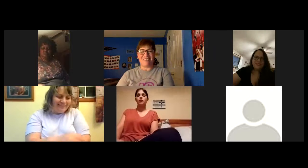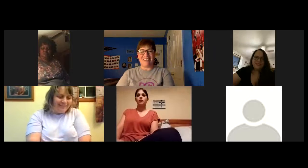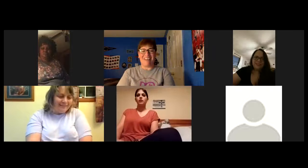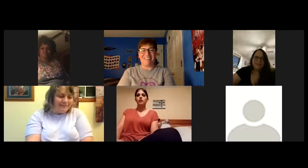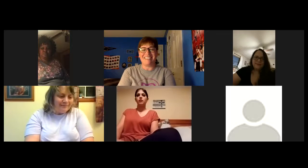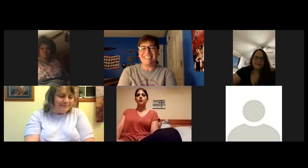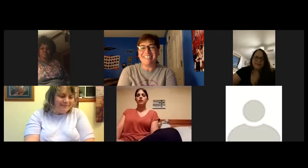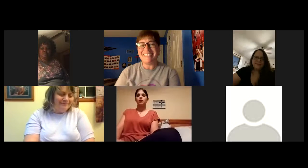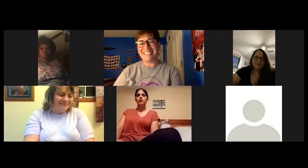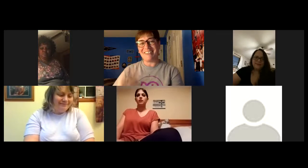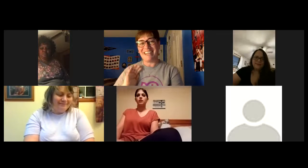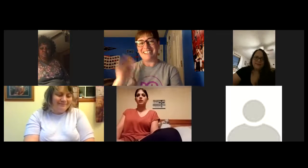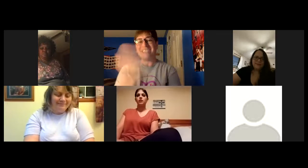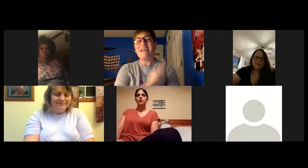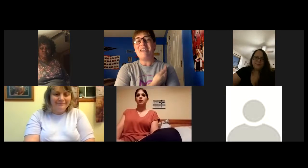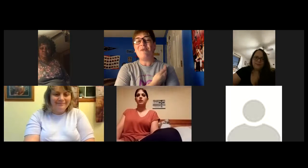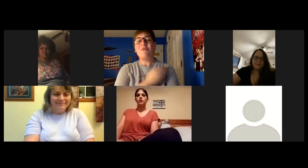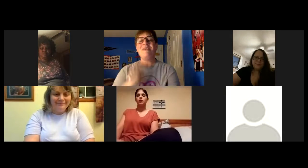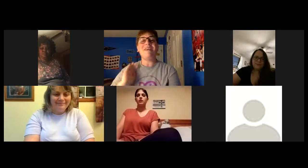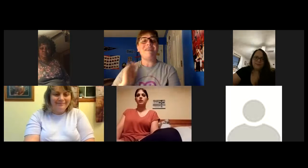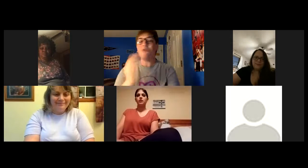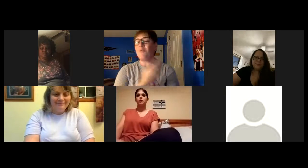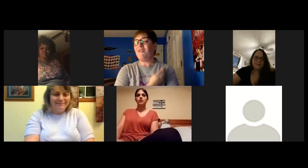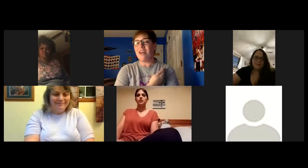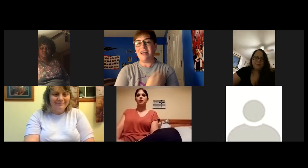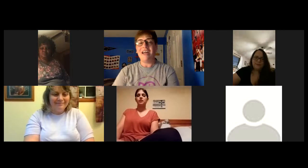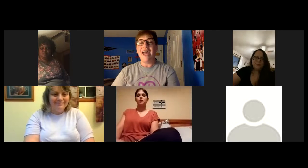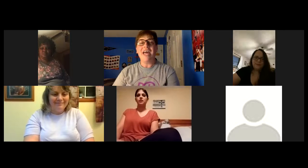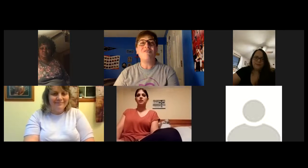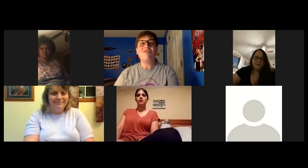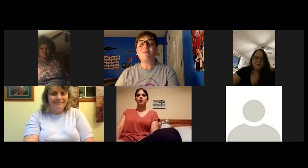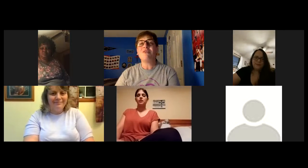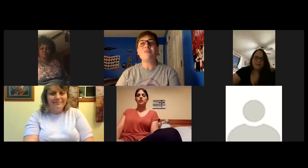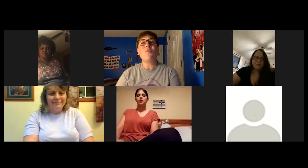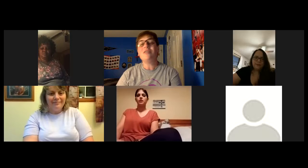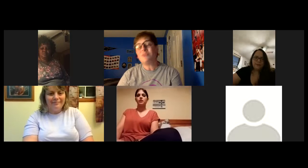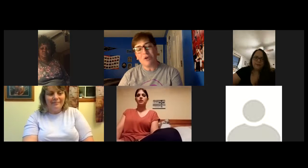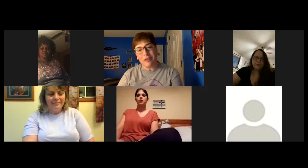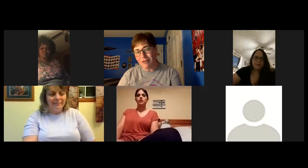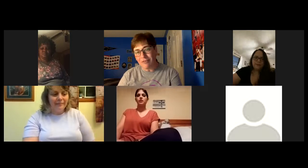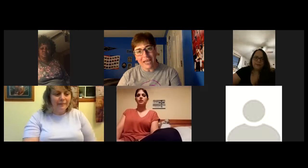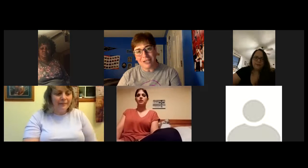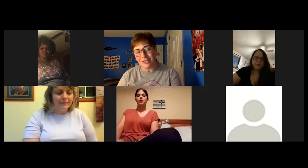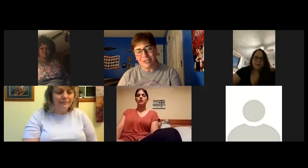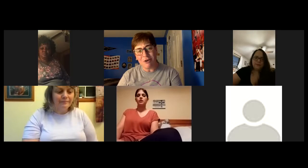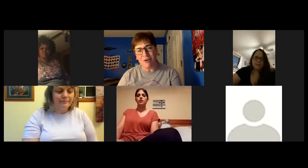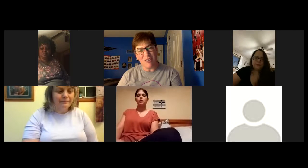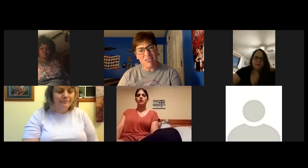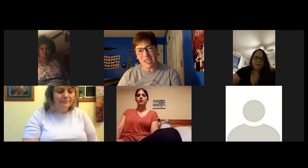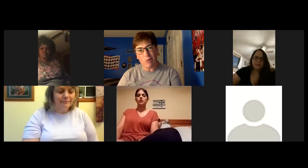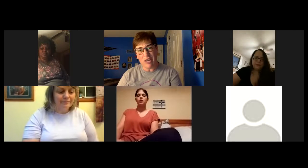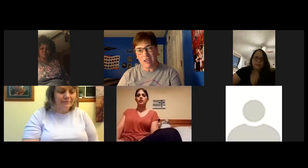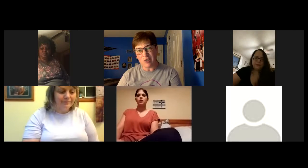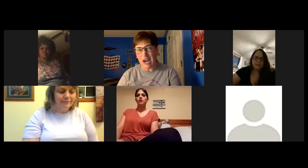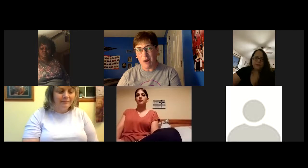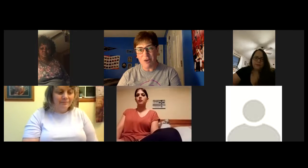knock yourself out. So yes, it will be fine. And if the person wants more clarification, are you